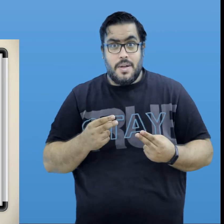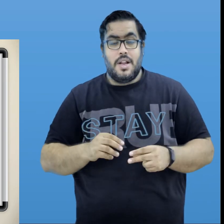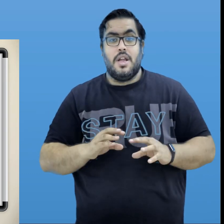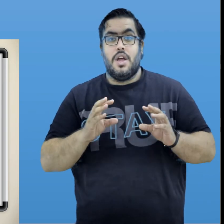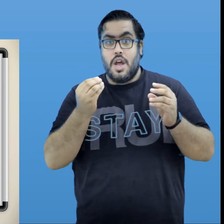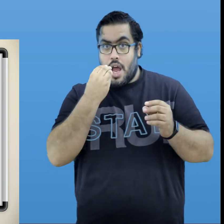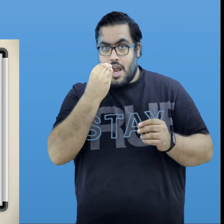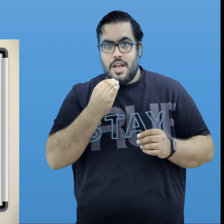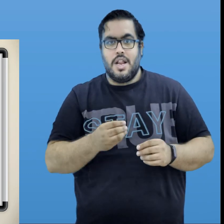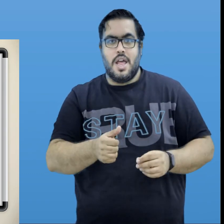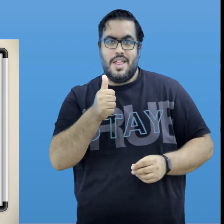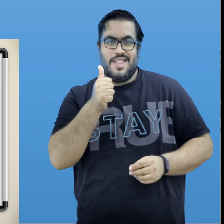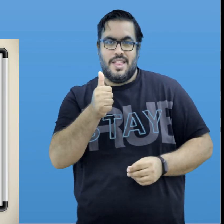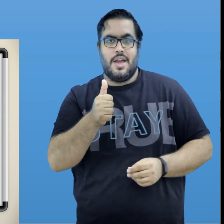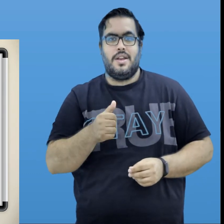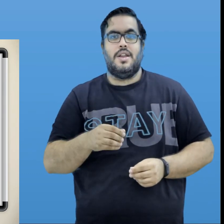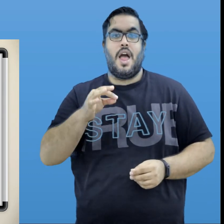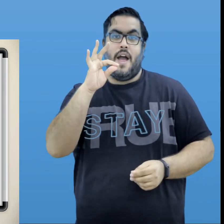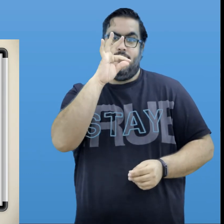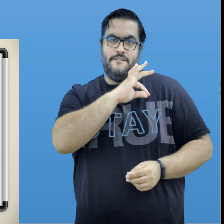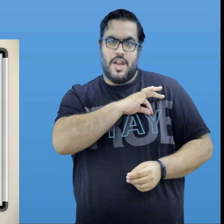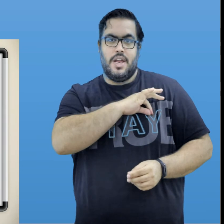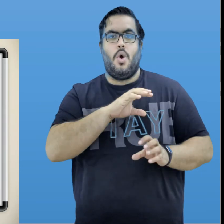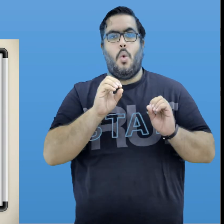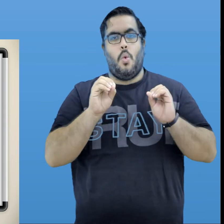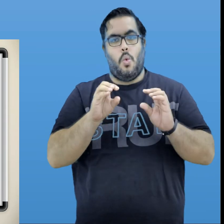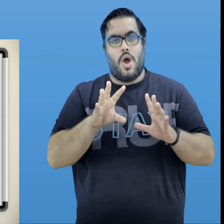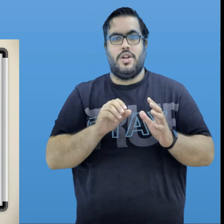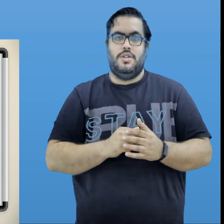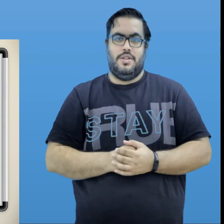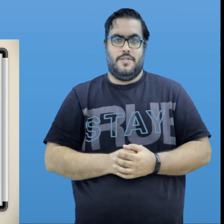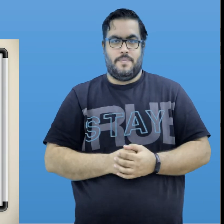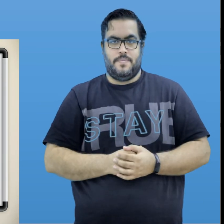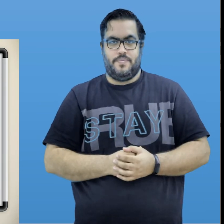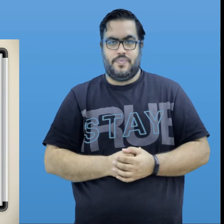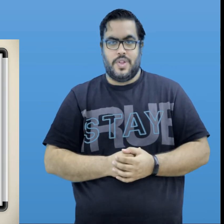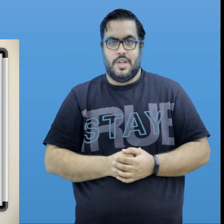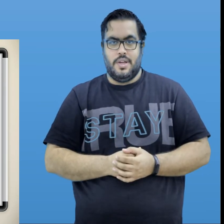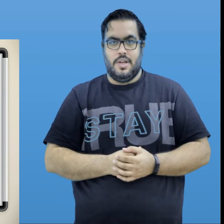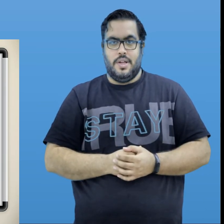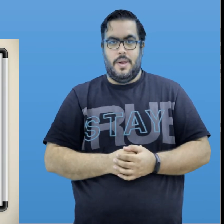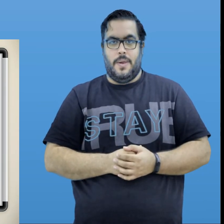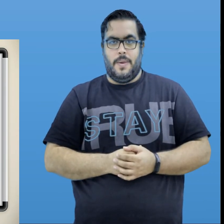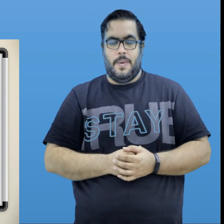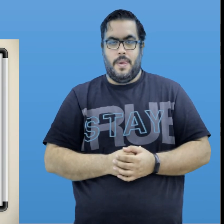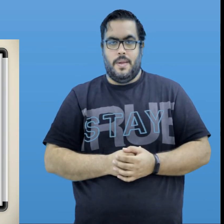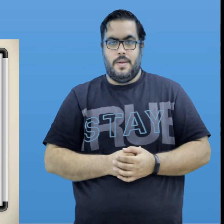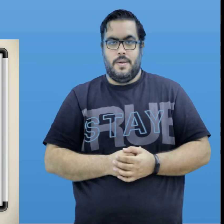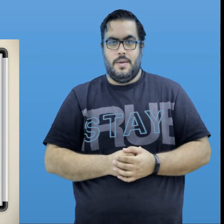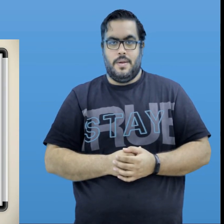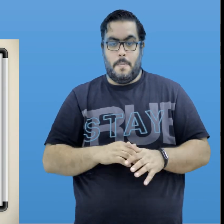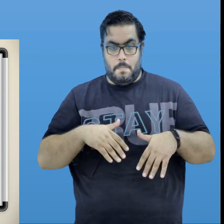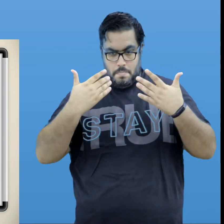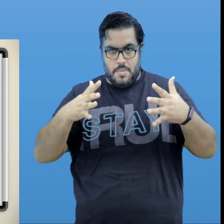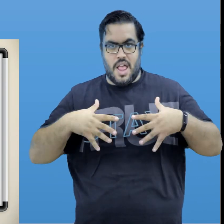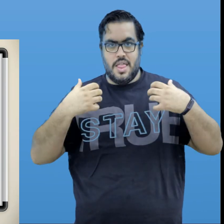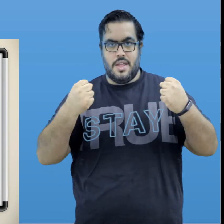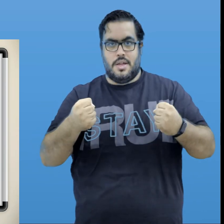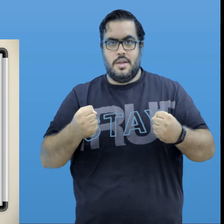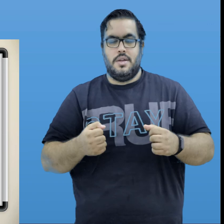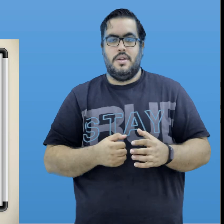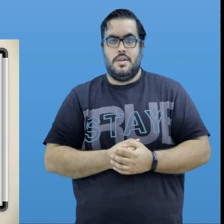Following a vegetarian diet irresponsibly. So this makes more sense, right? Because it's related